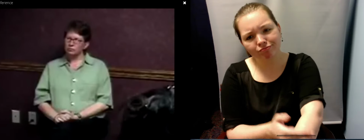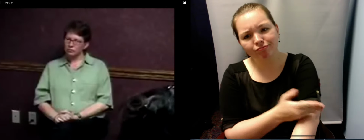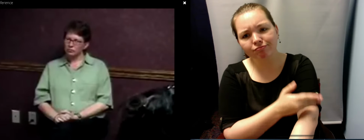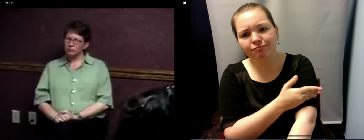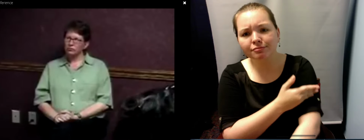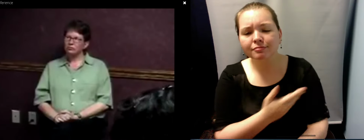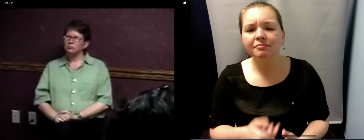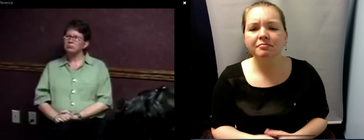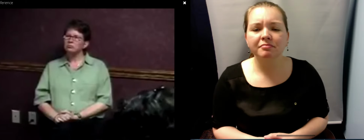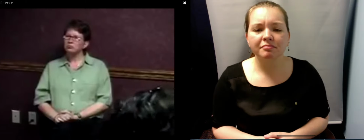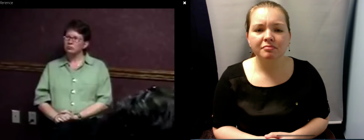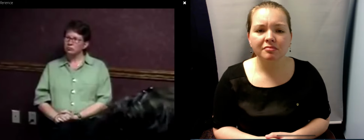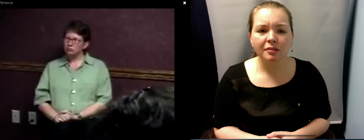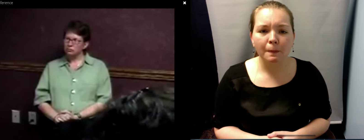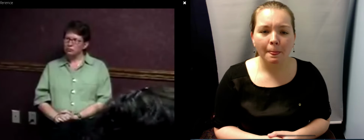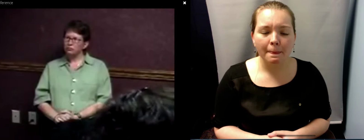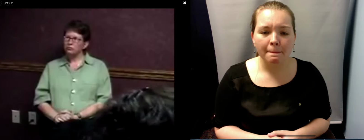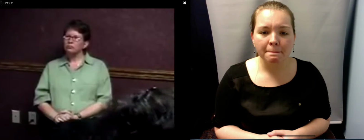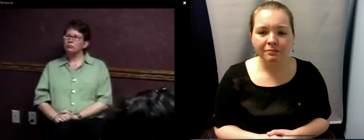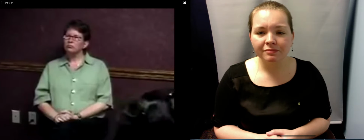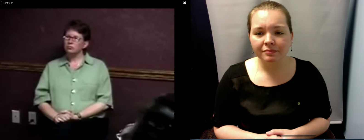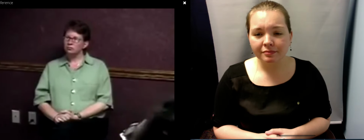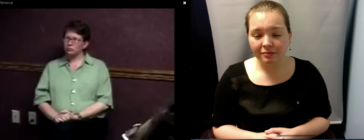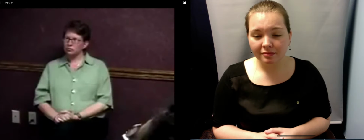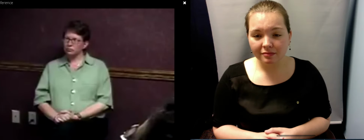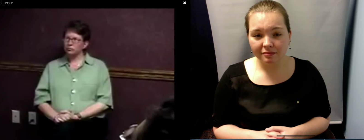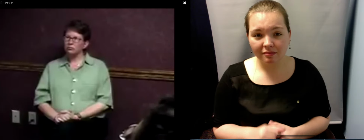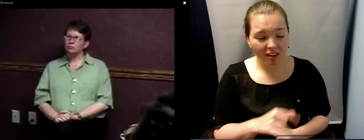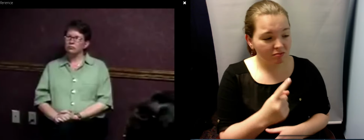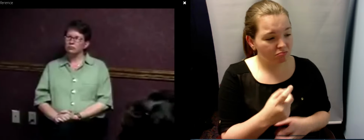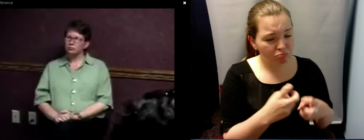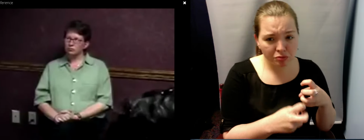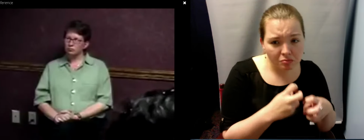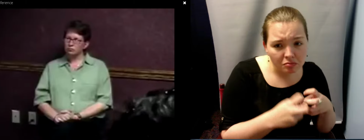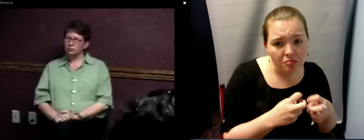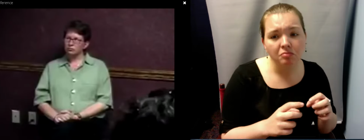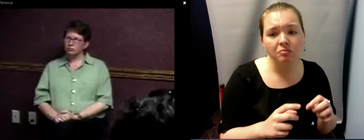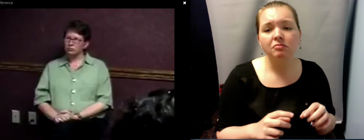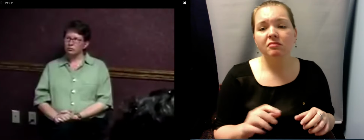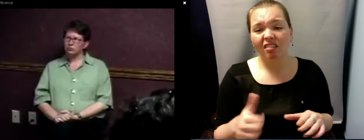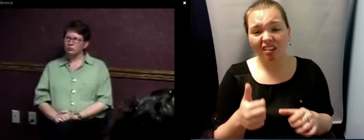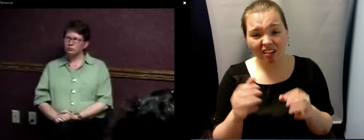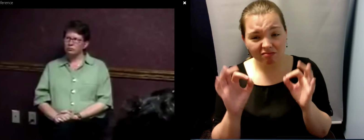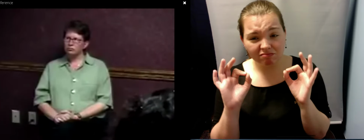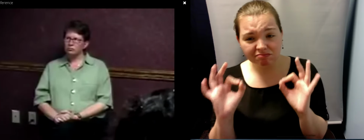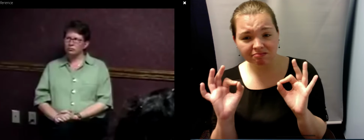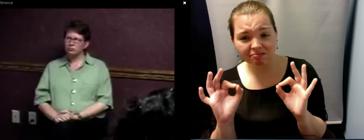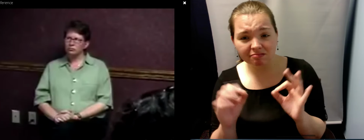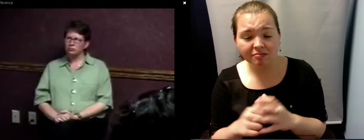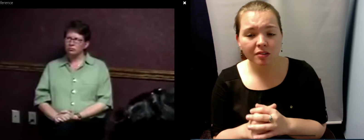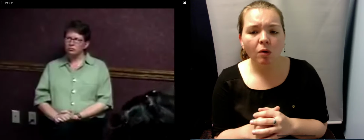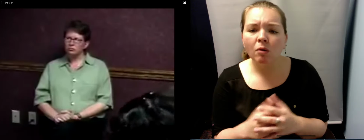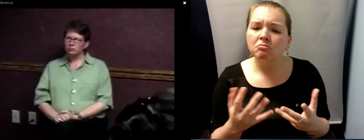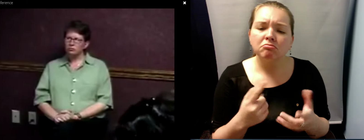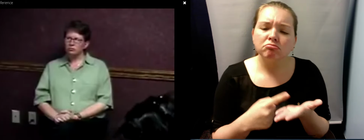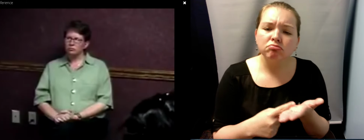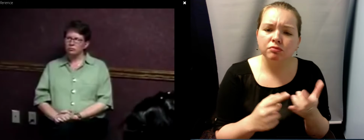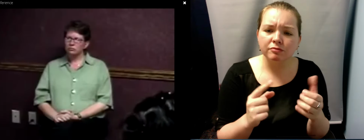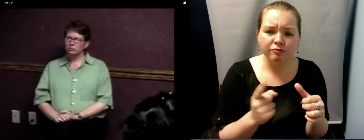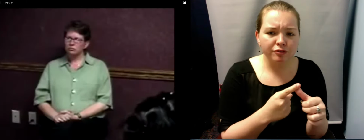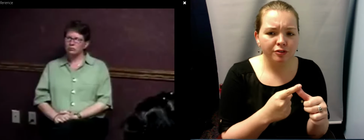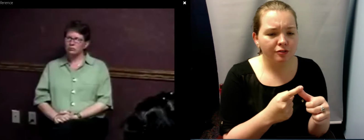But other than that, she's doing really well at this point. Not sure what would you like me to address first? Do you want me to